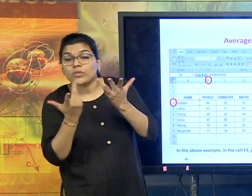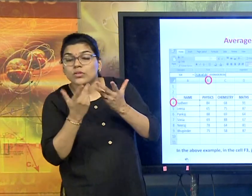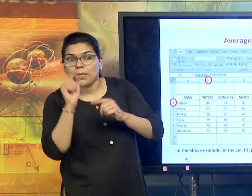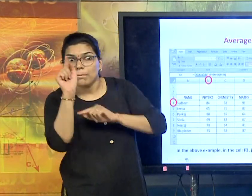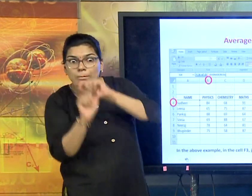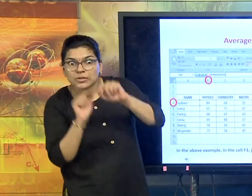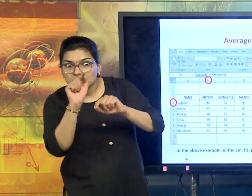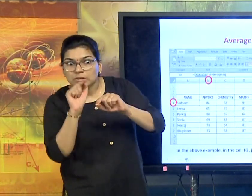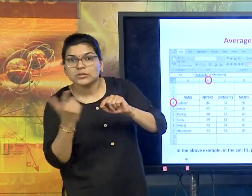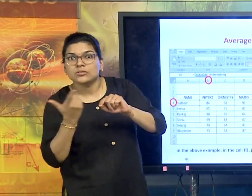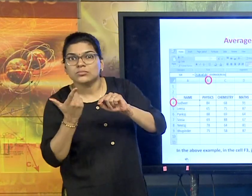the percentage,